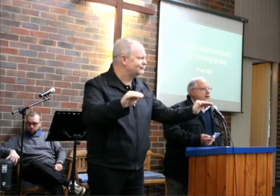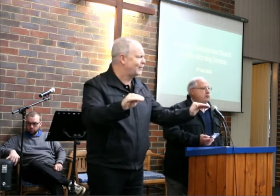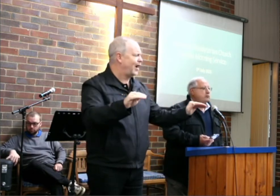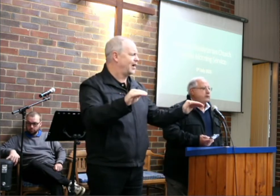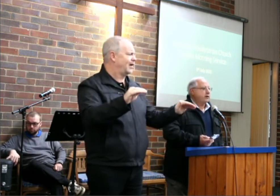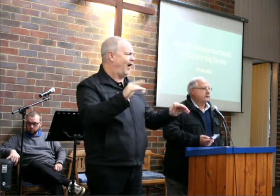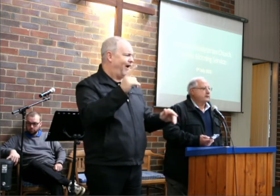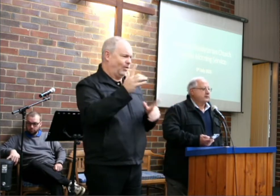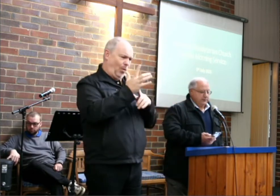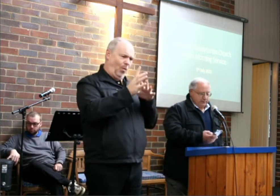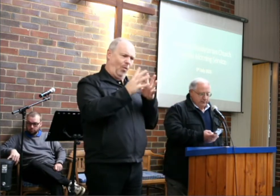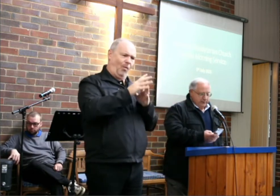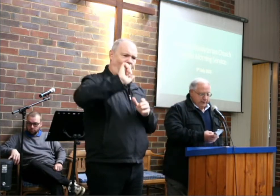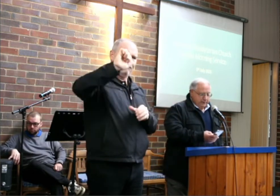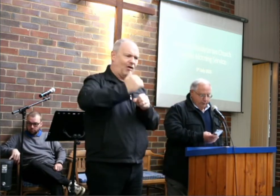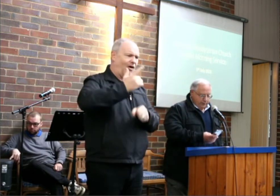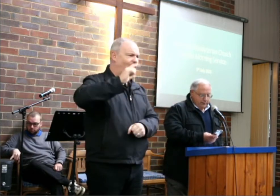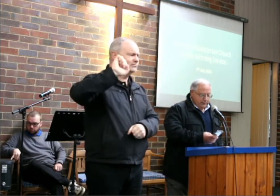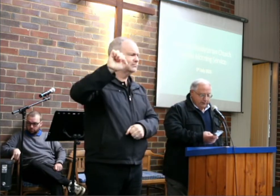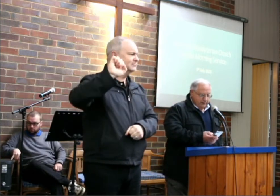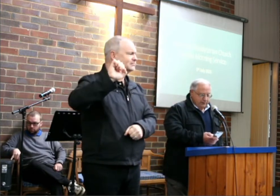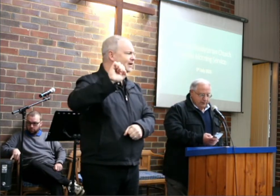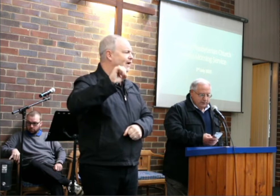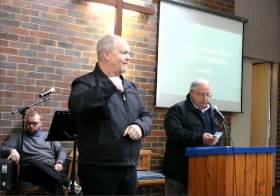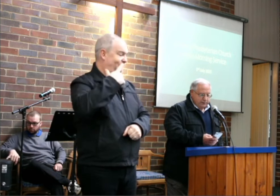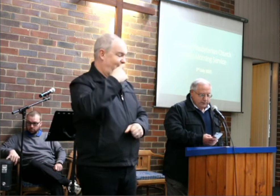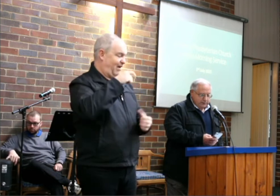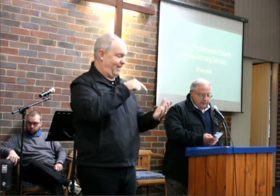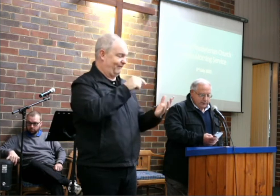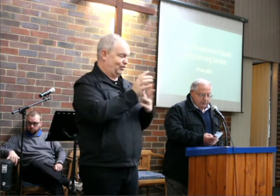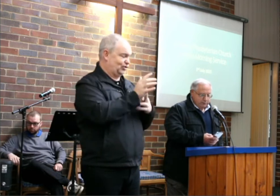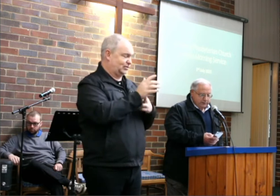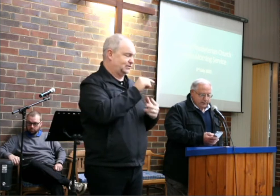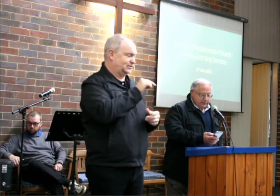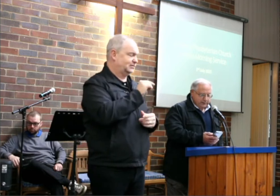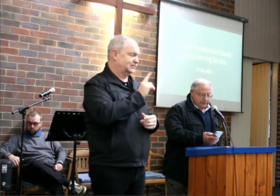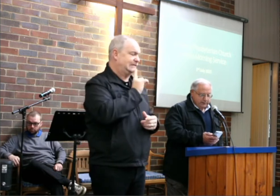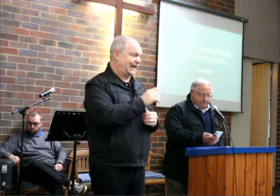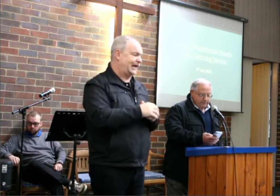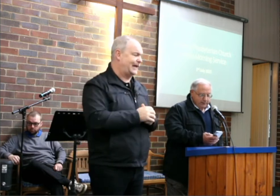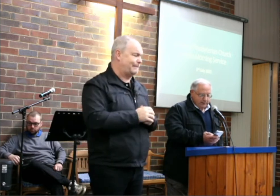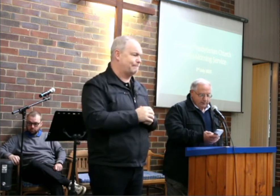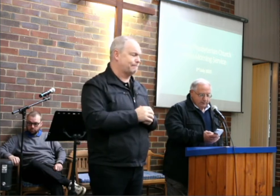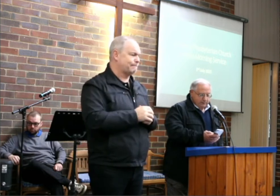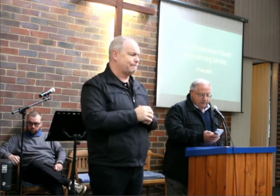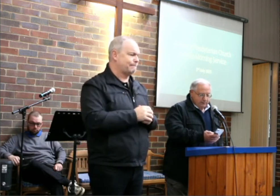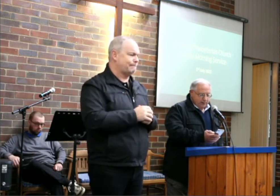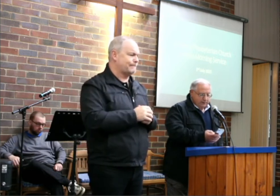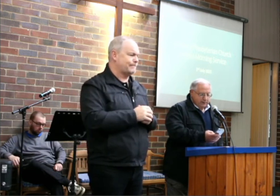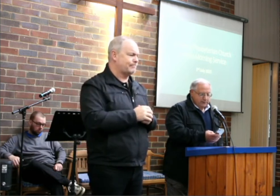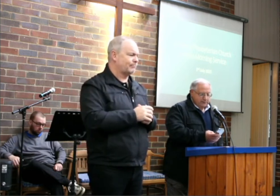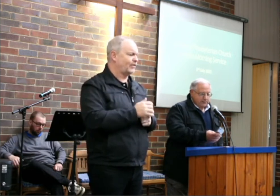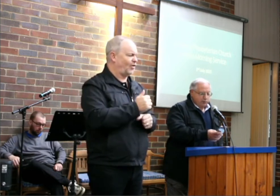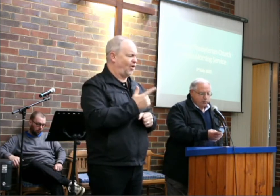the law of God. And we find that in these verses here, he was saying that